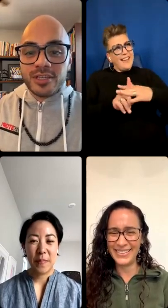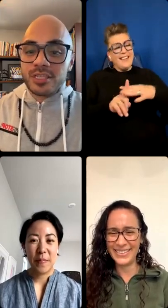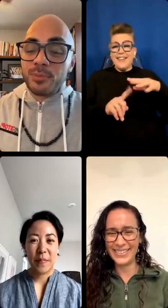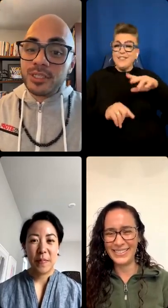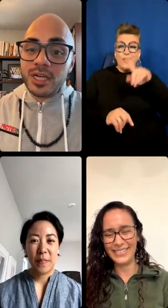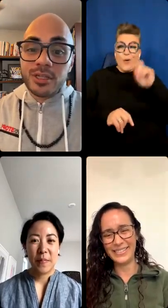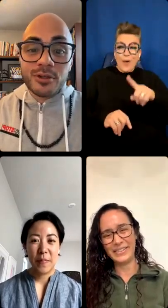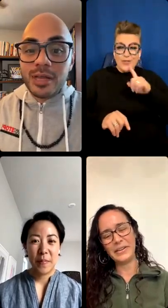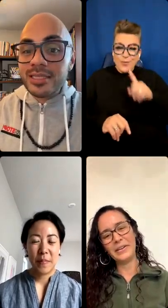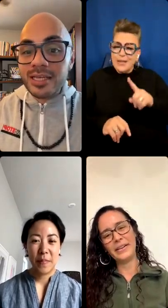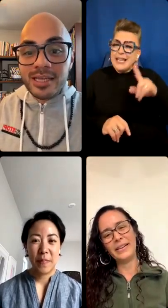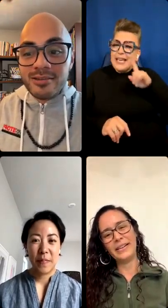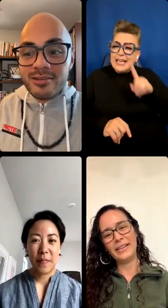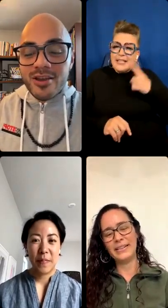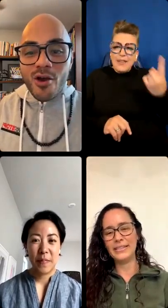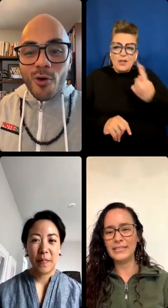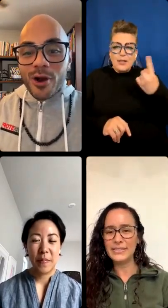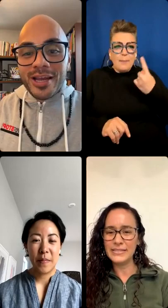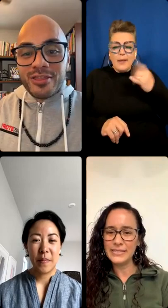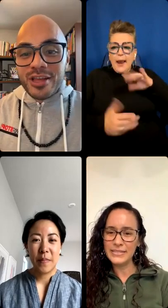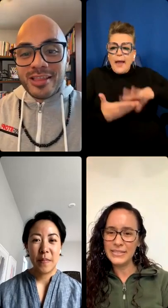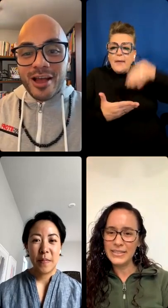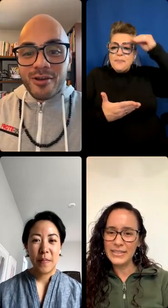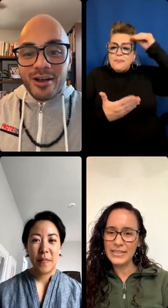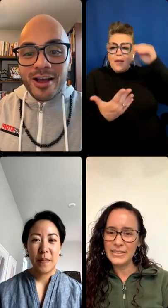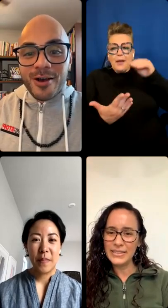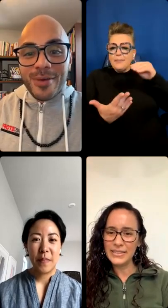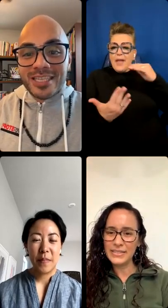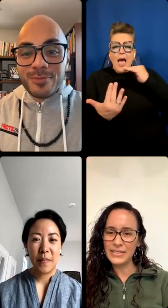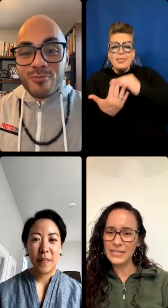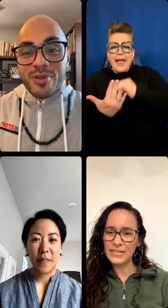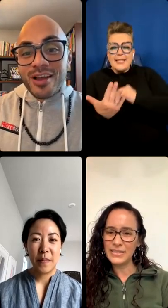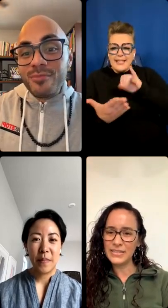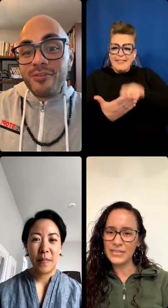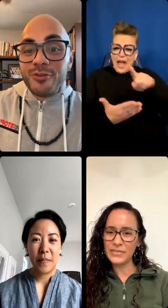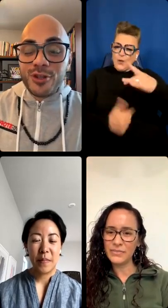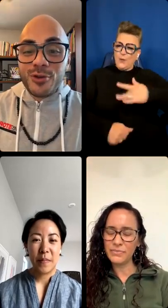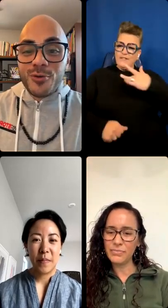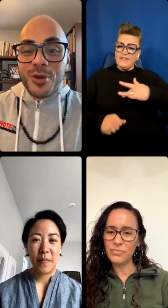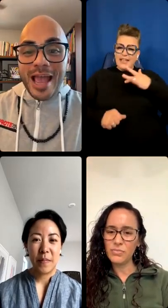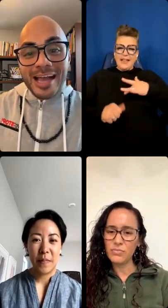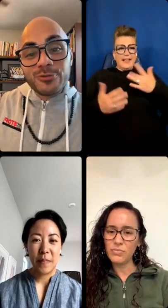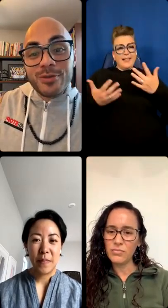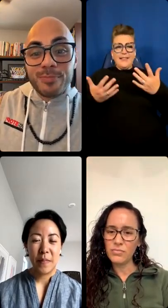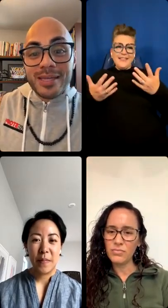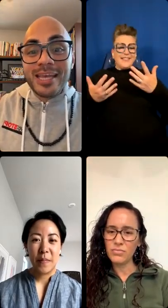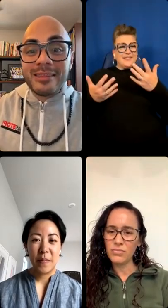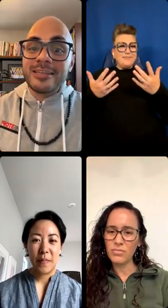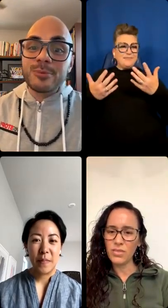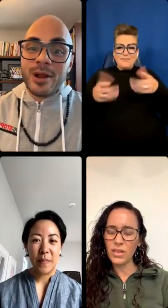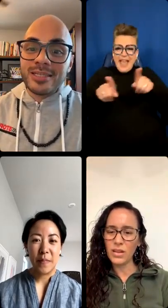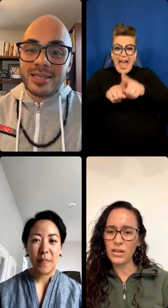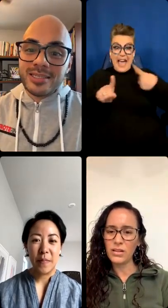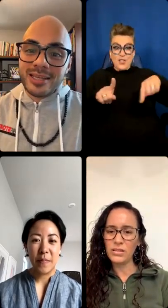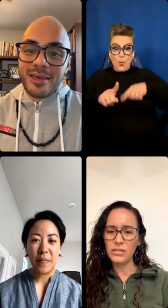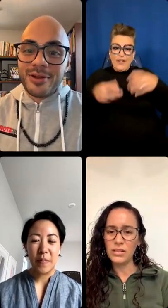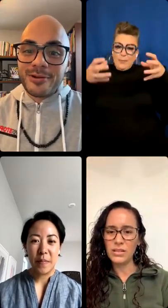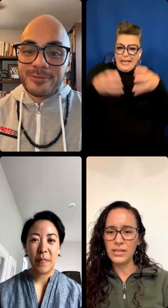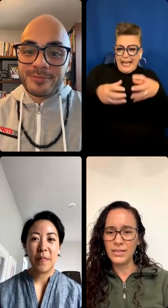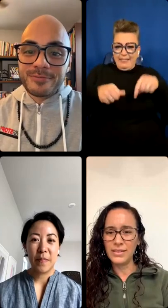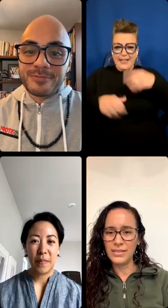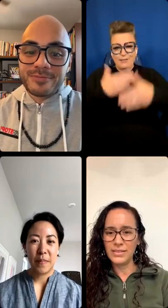if there was a particular lesson or anything that has come up for you as we've been in this process